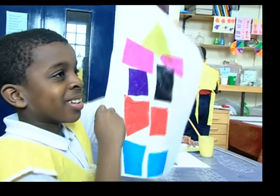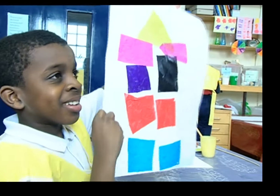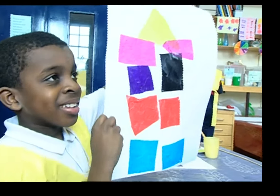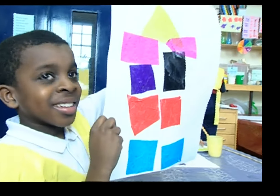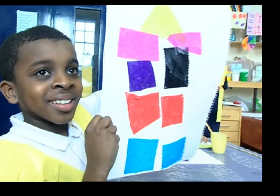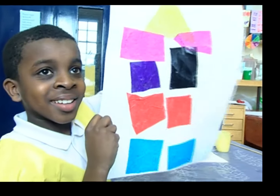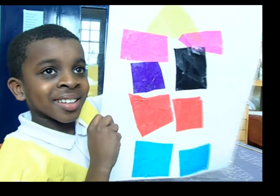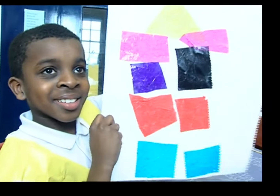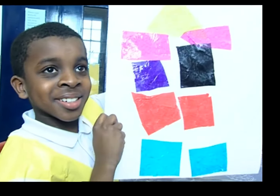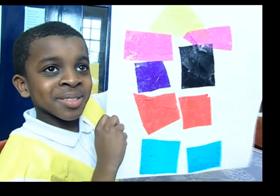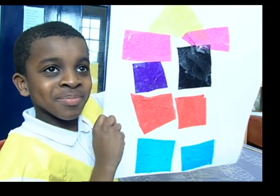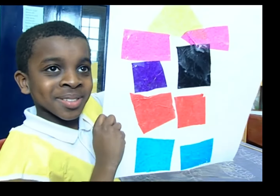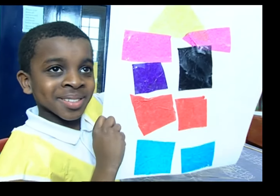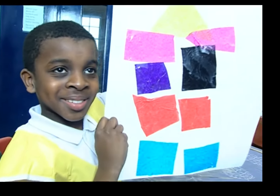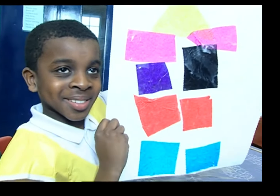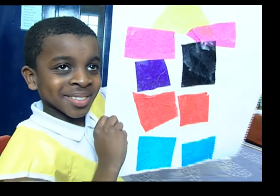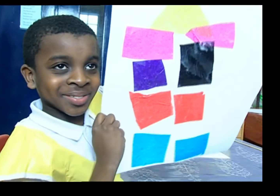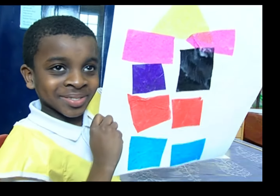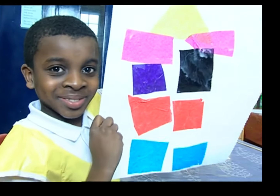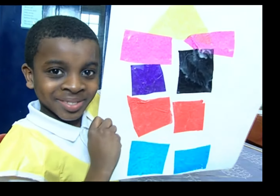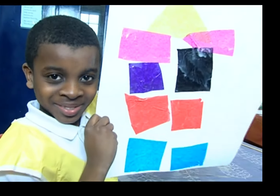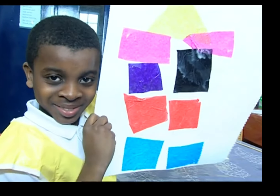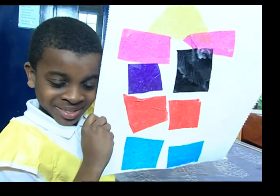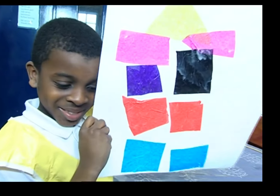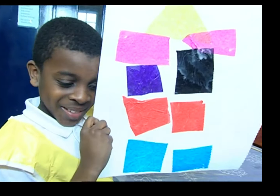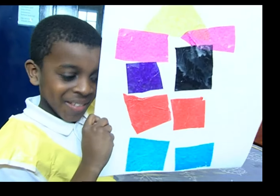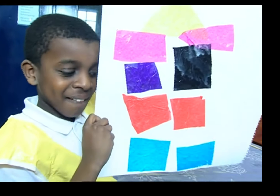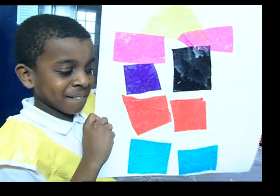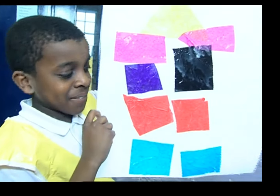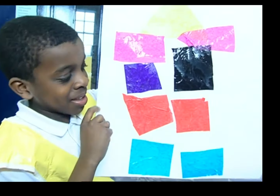Alvin? Sheep. A very nice sheep.